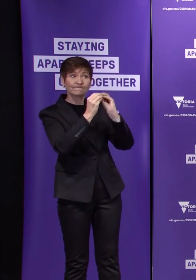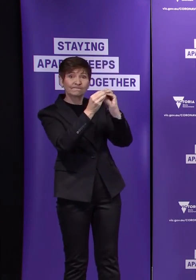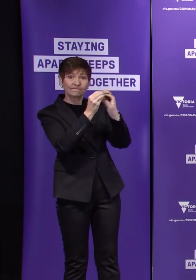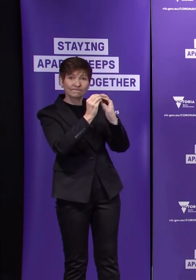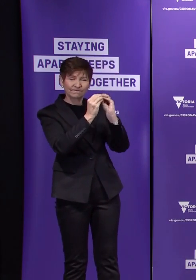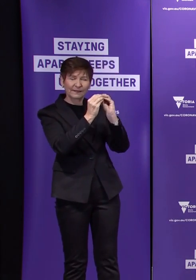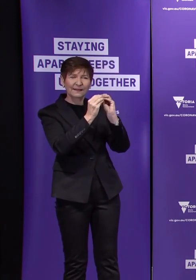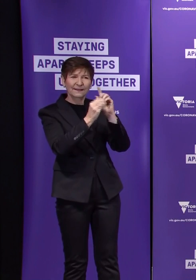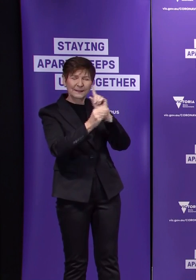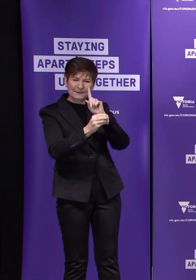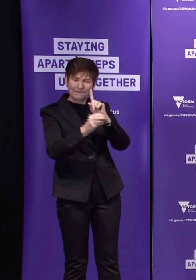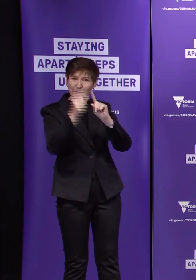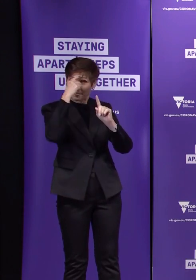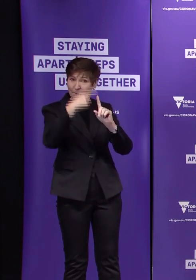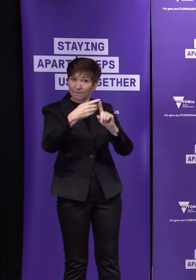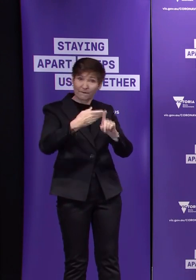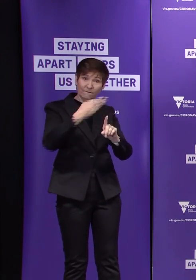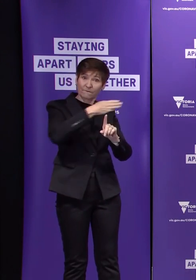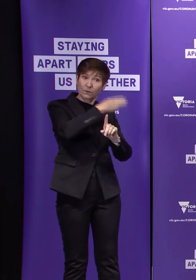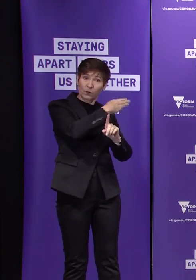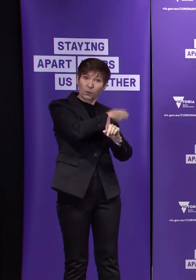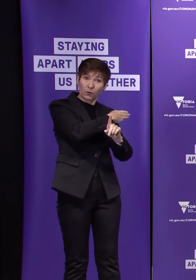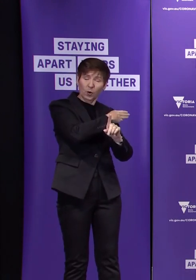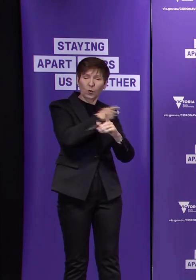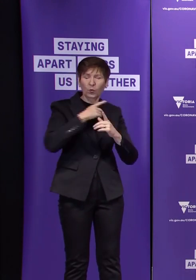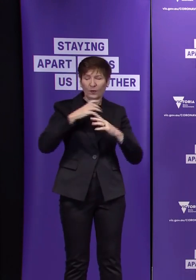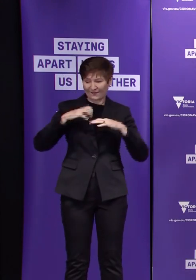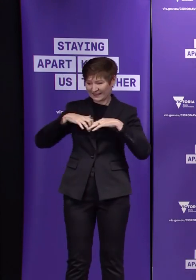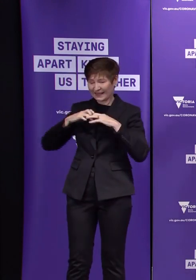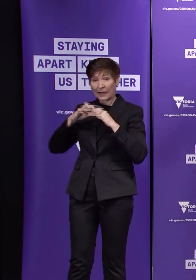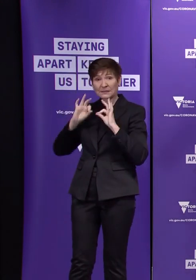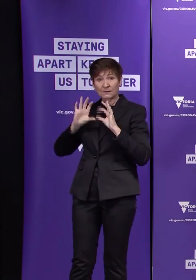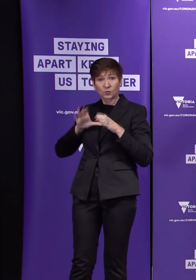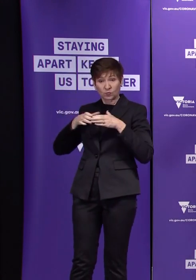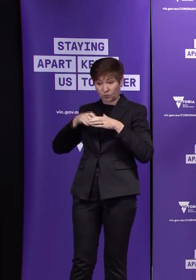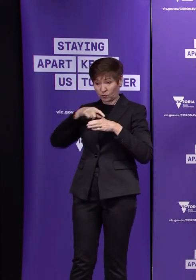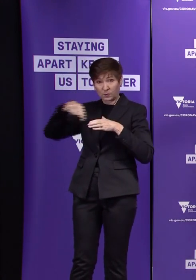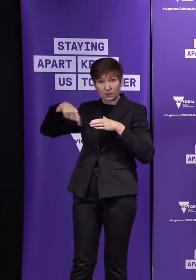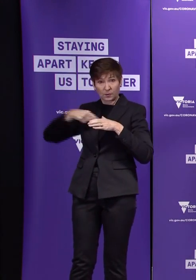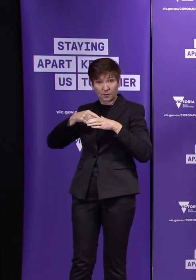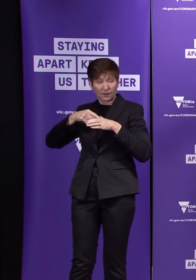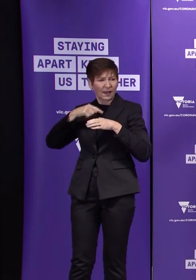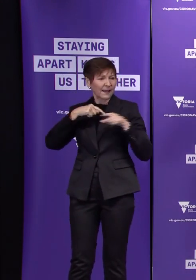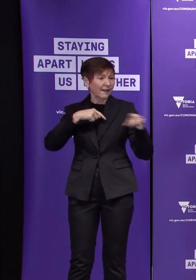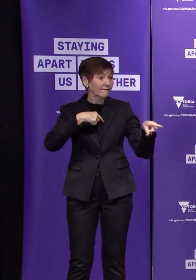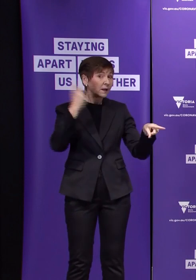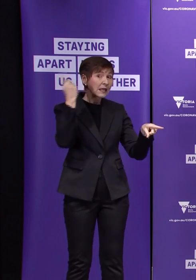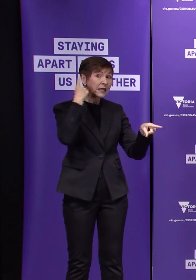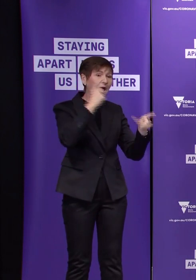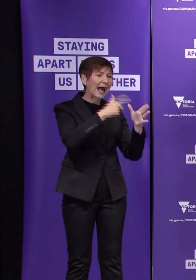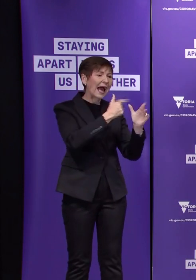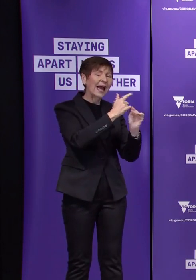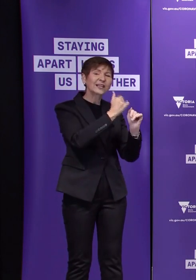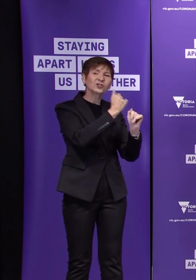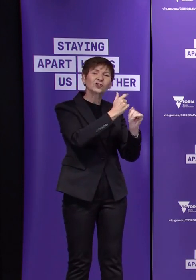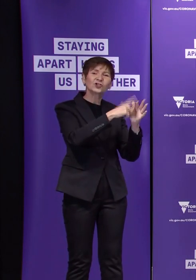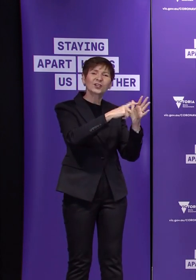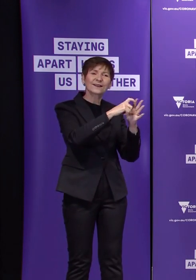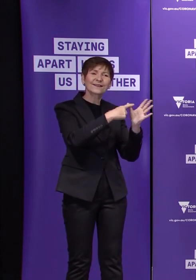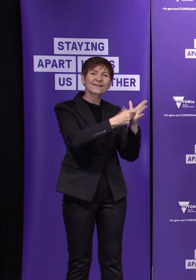governance structure, exactly the same mechanism that we've used for aged care, which I think has been central to bringing